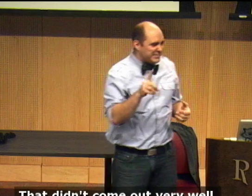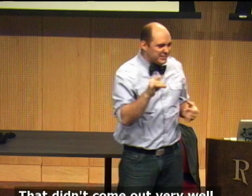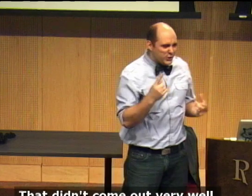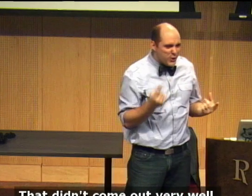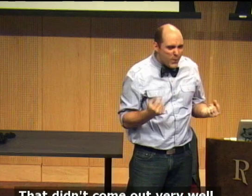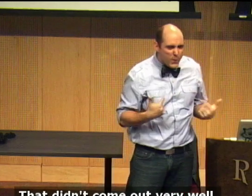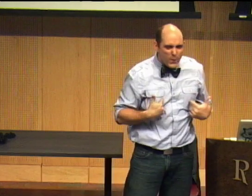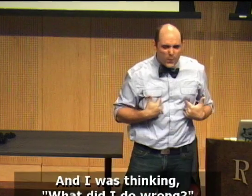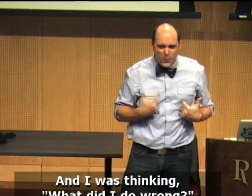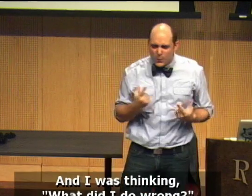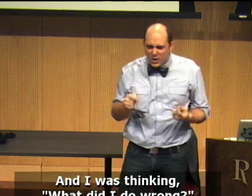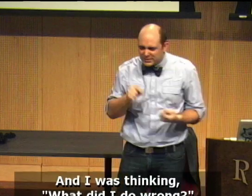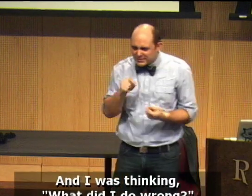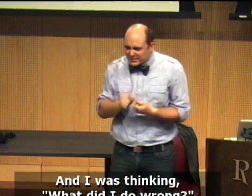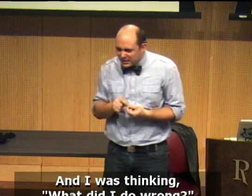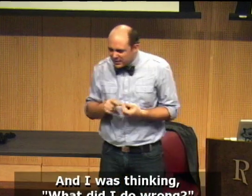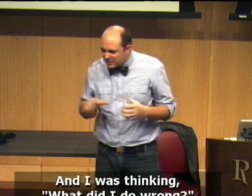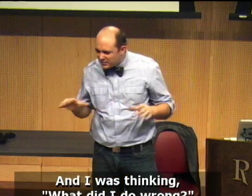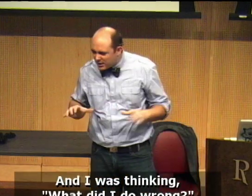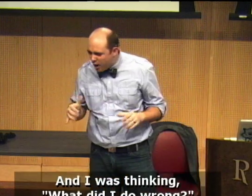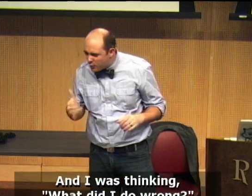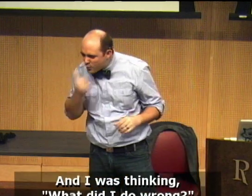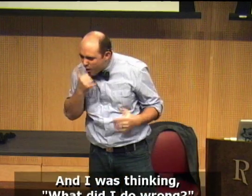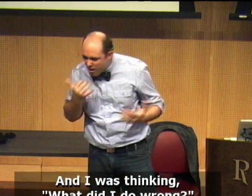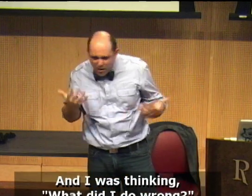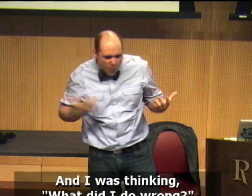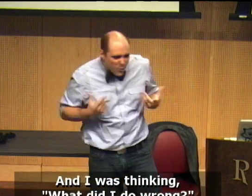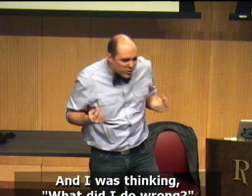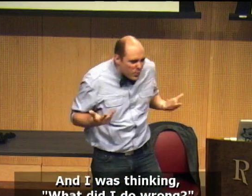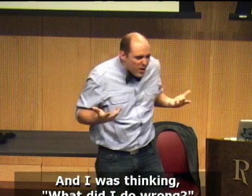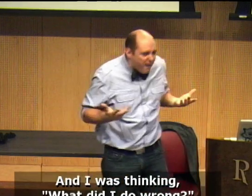well. And I was thinking, what did I do wrong?